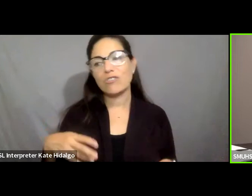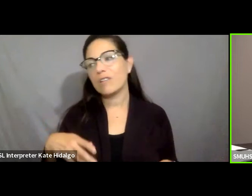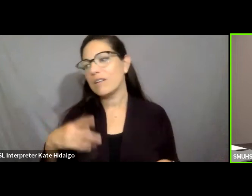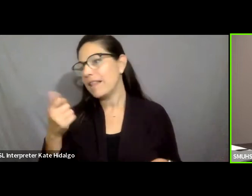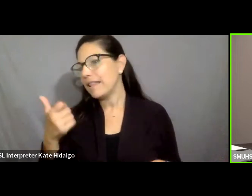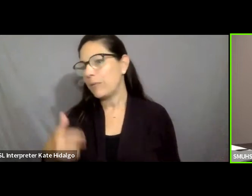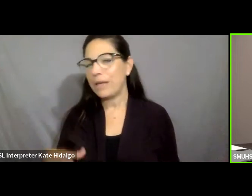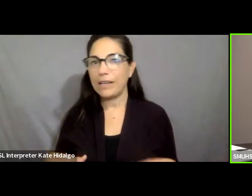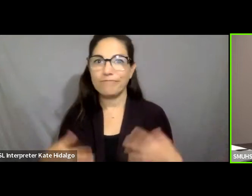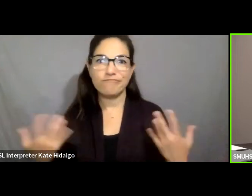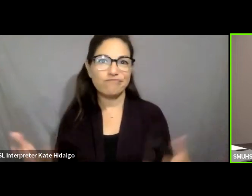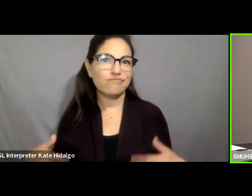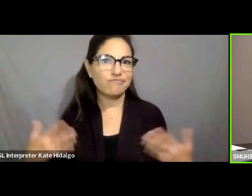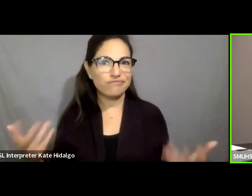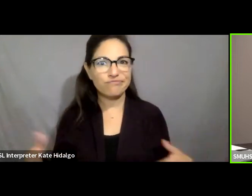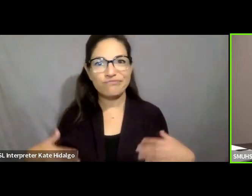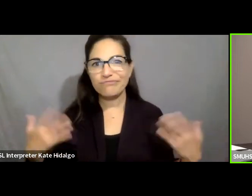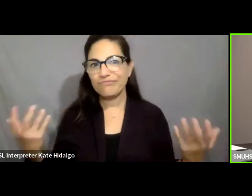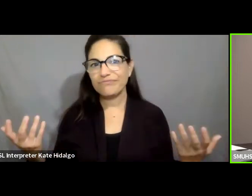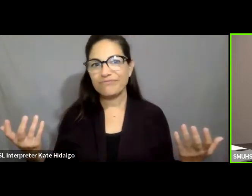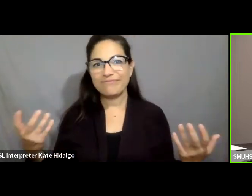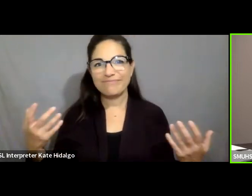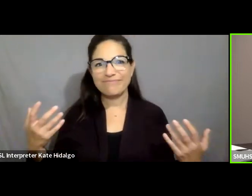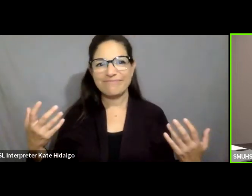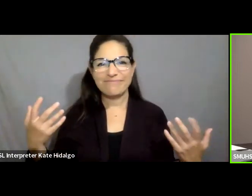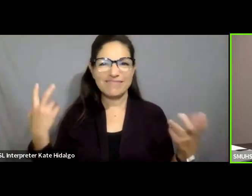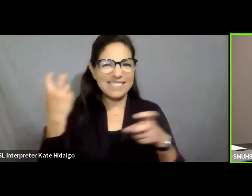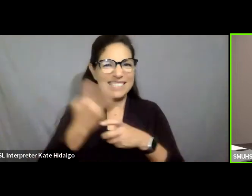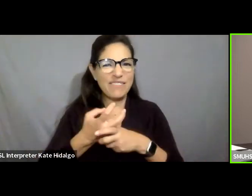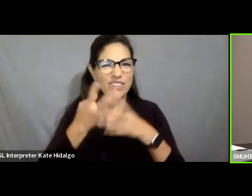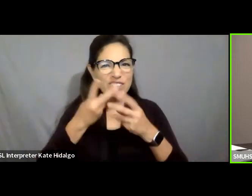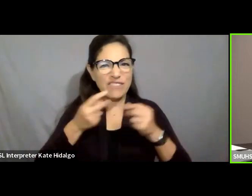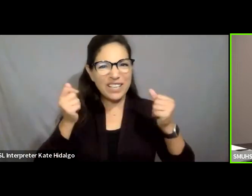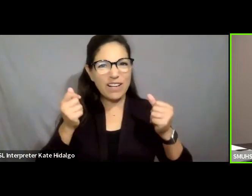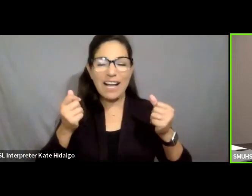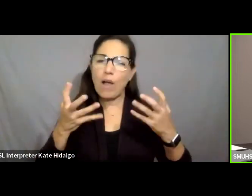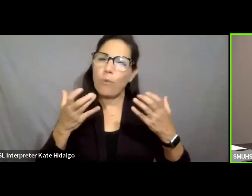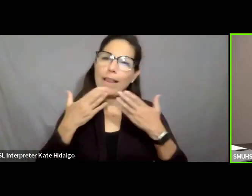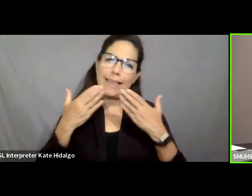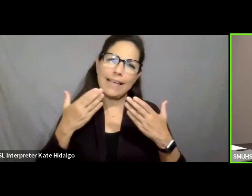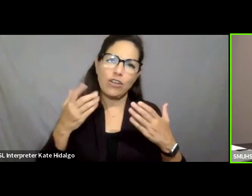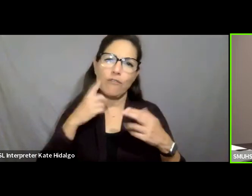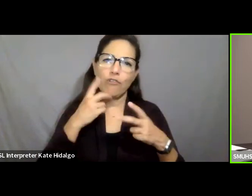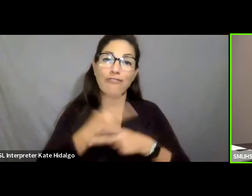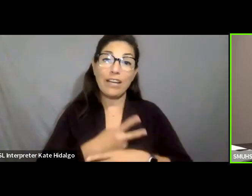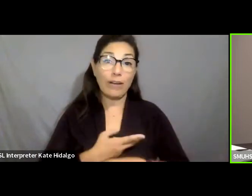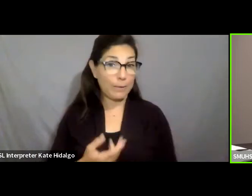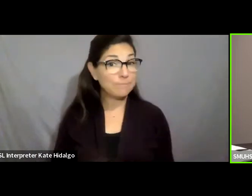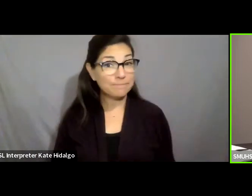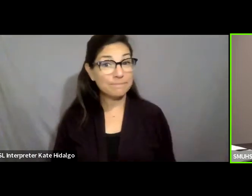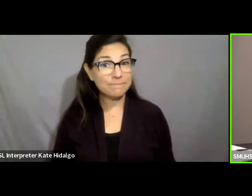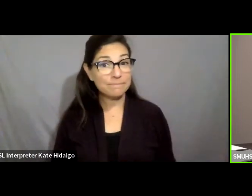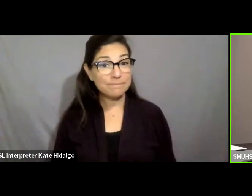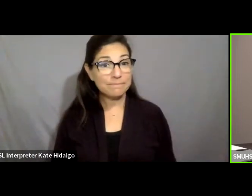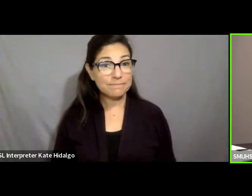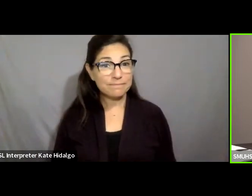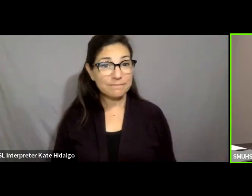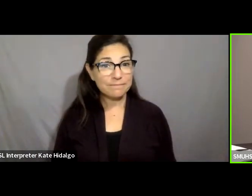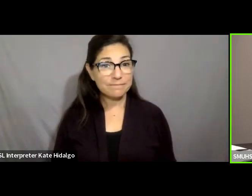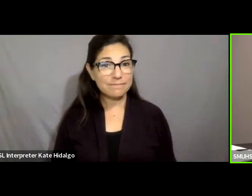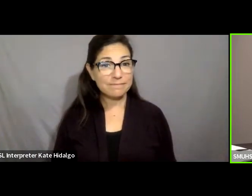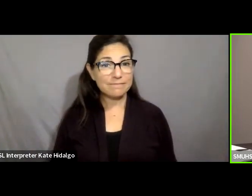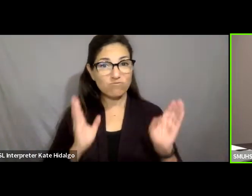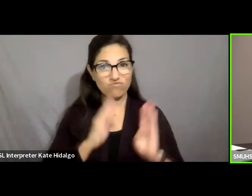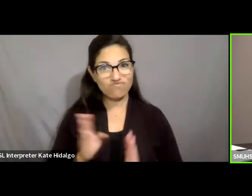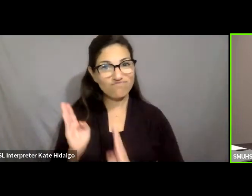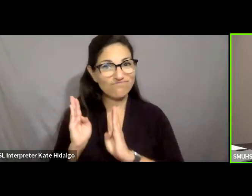bit, I don't know, crazy to figure out. And I want to thank you for figuring it out and getting it sorted